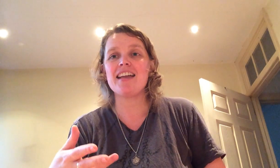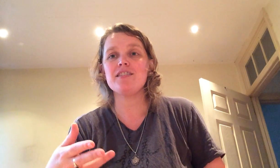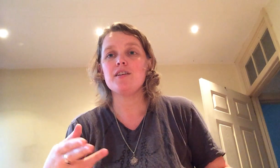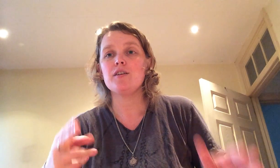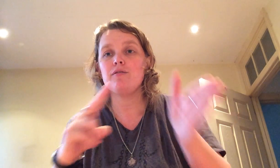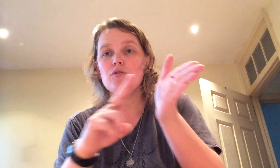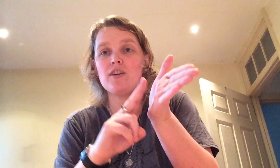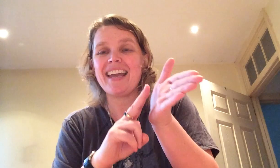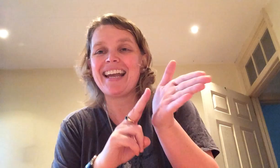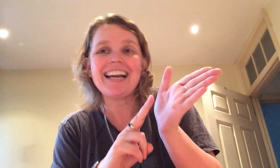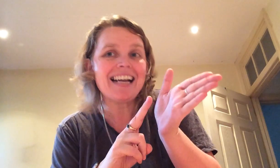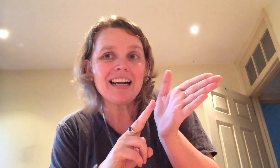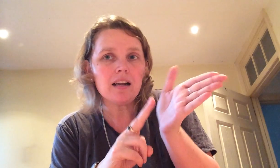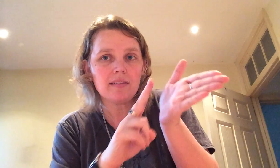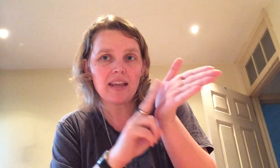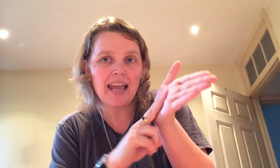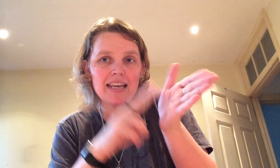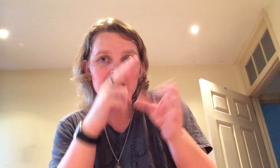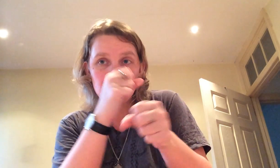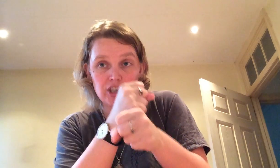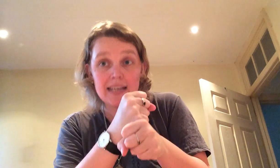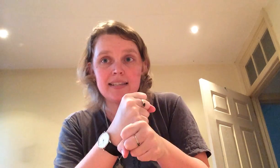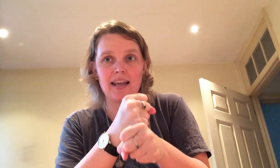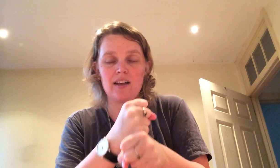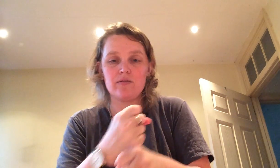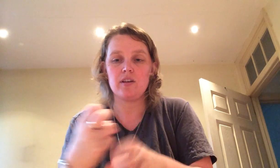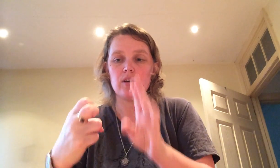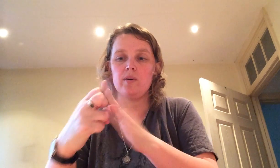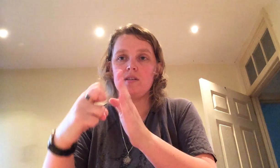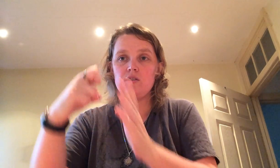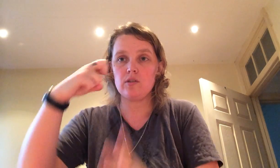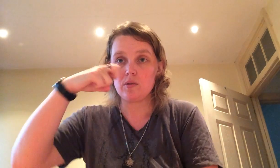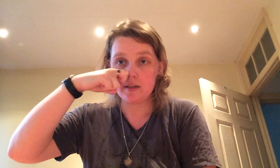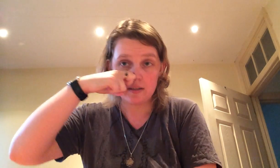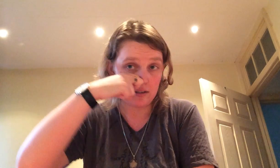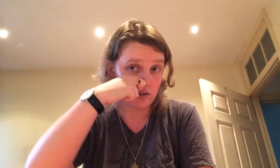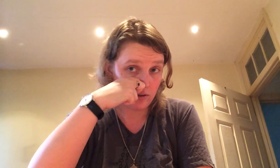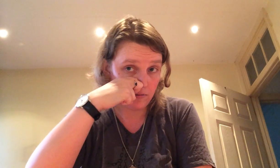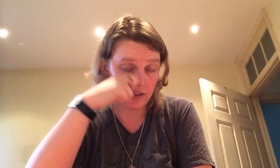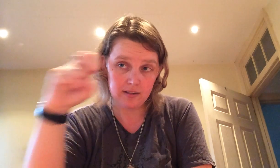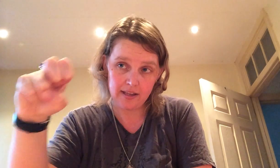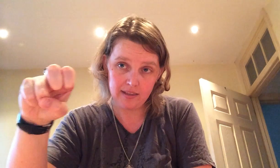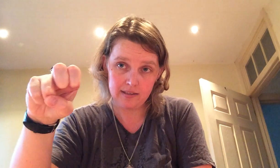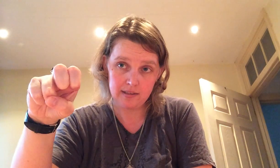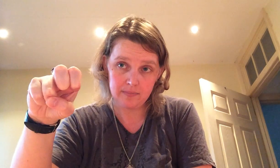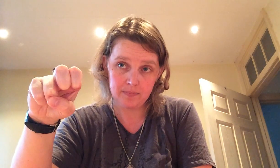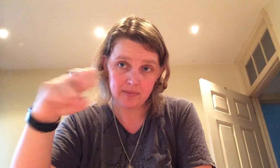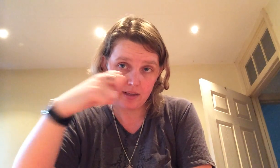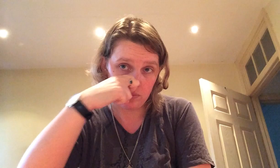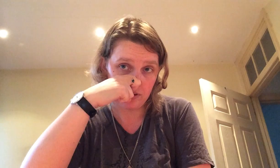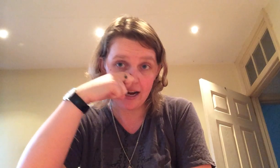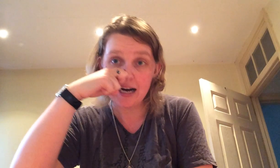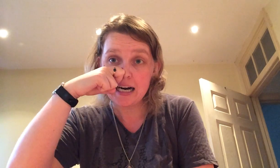and for the NG sound, we just do the two fingers like this, and we put